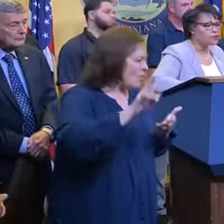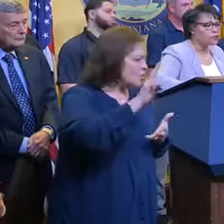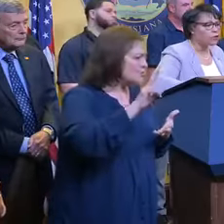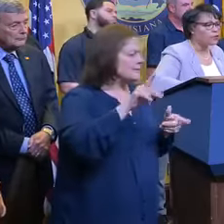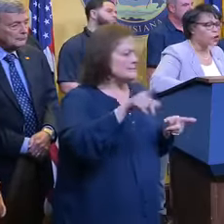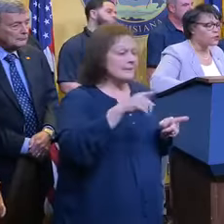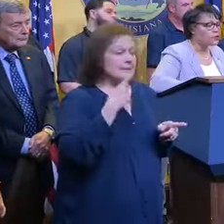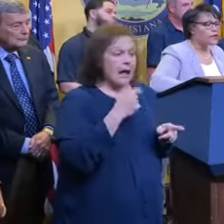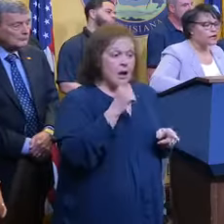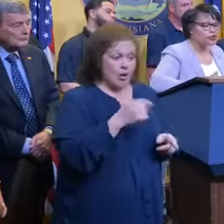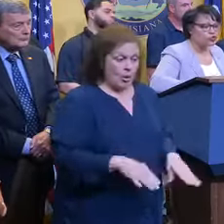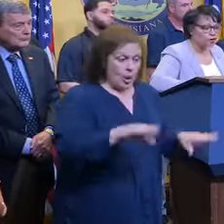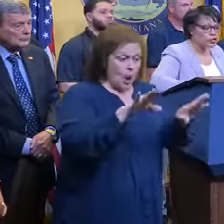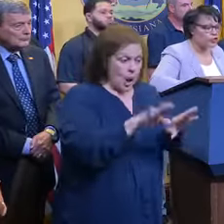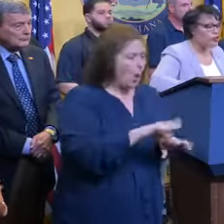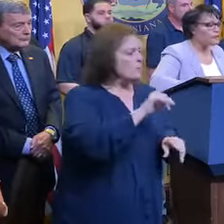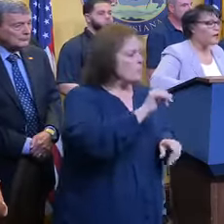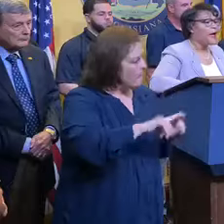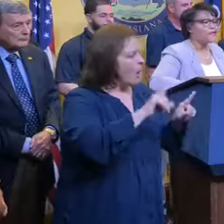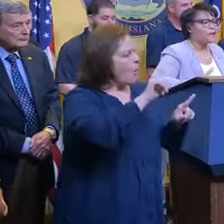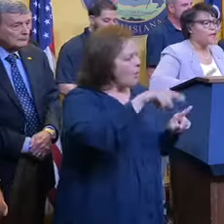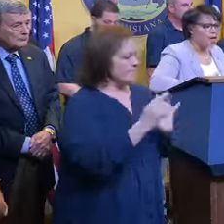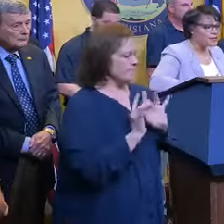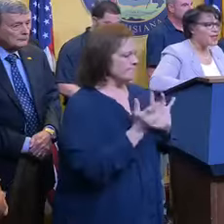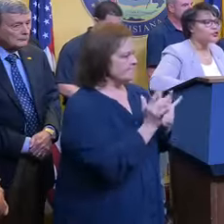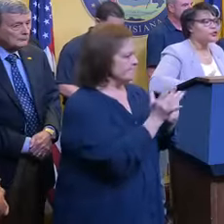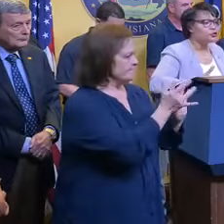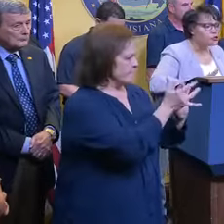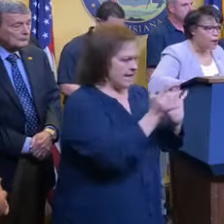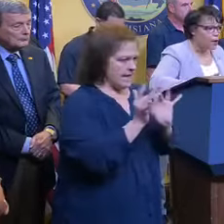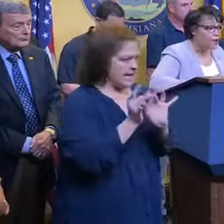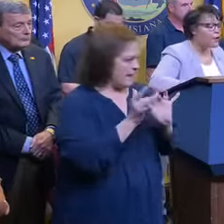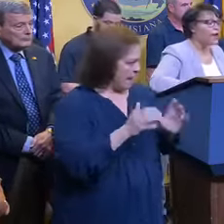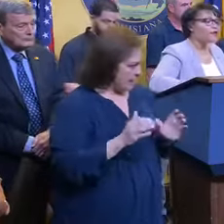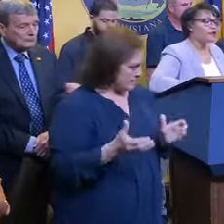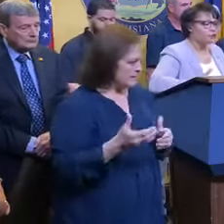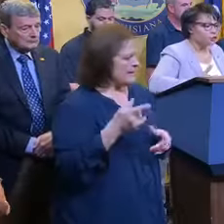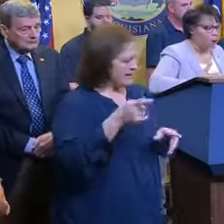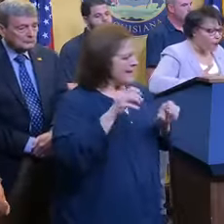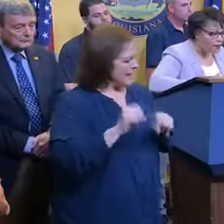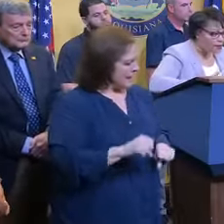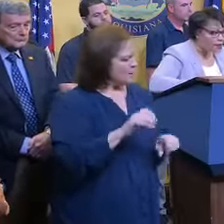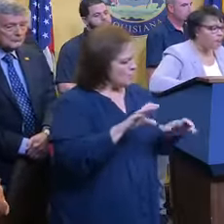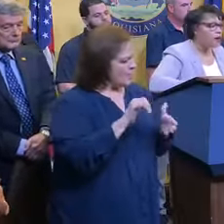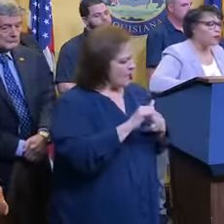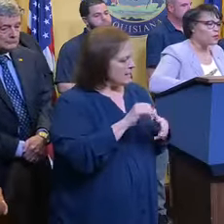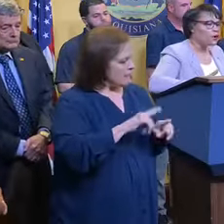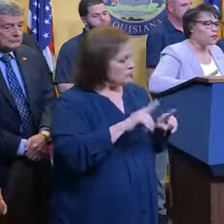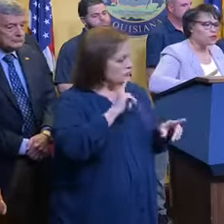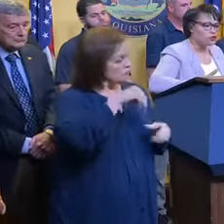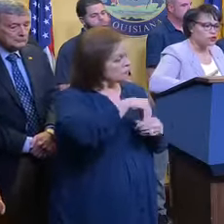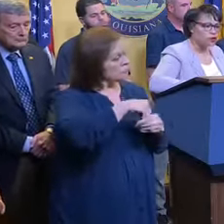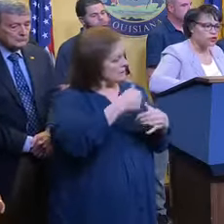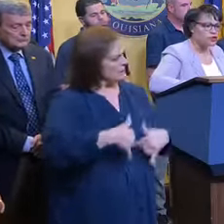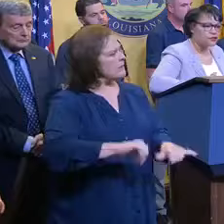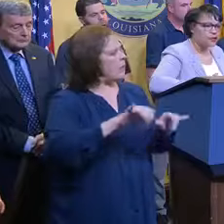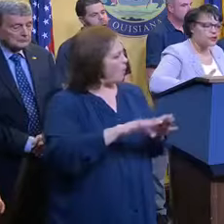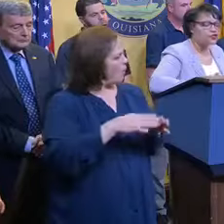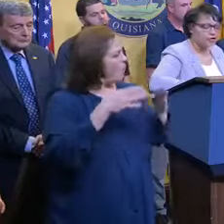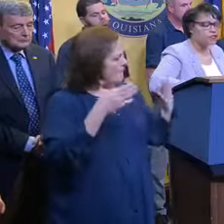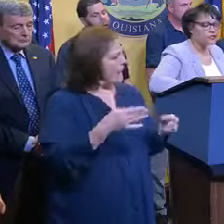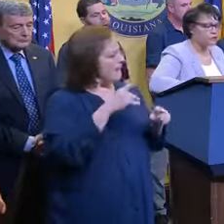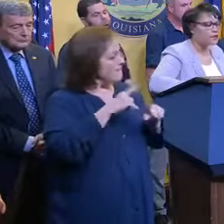they're just on remote instruction. They have the capacity to do so. They're still open, but remote instruction